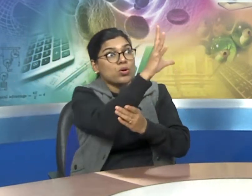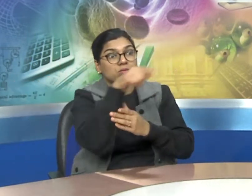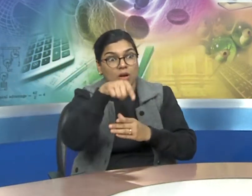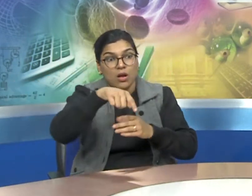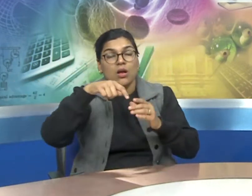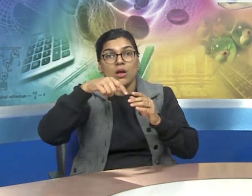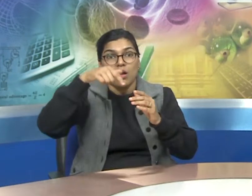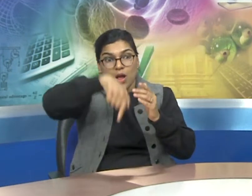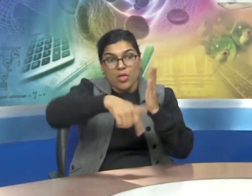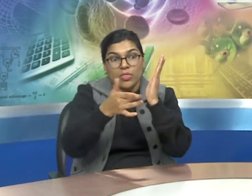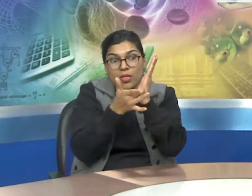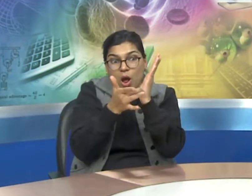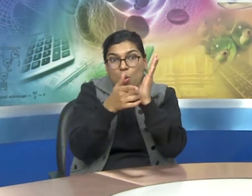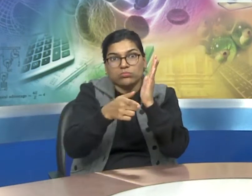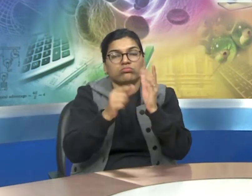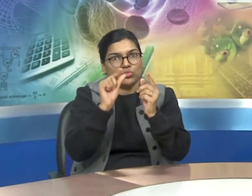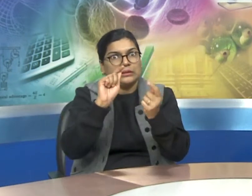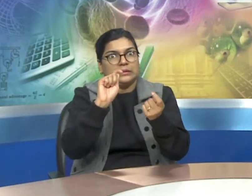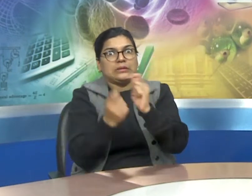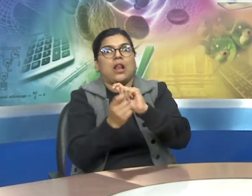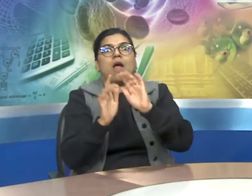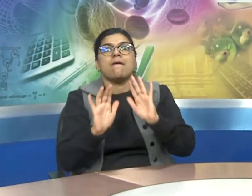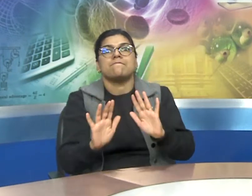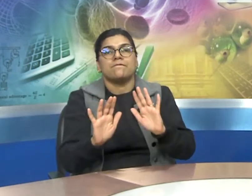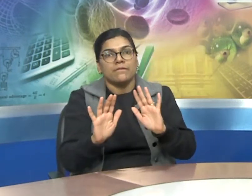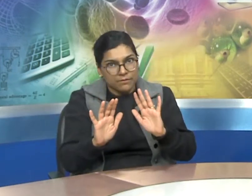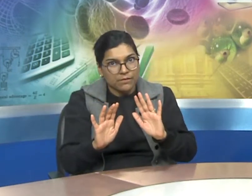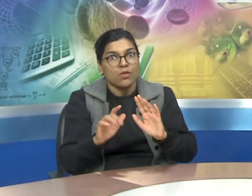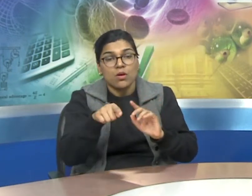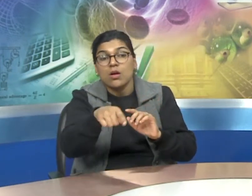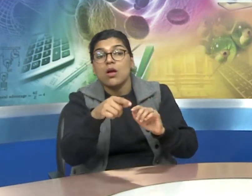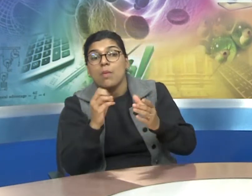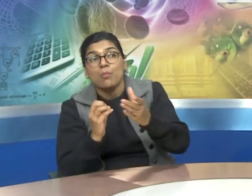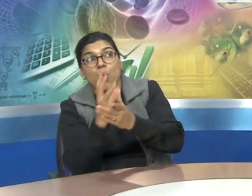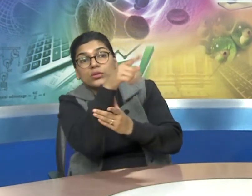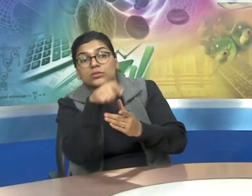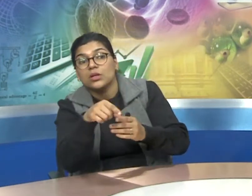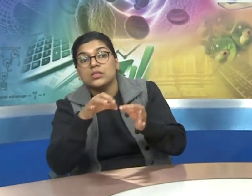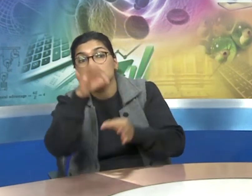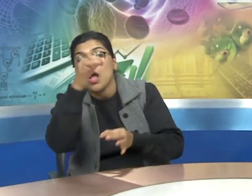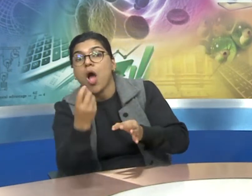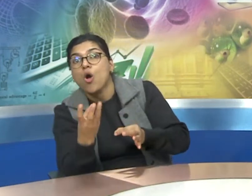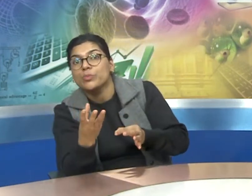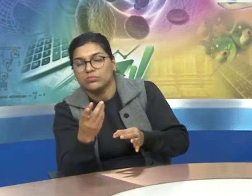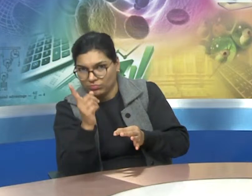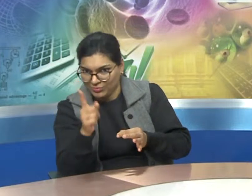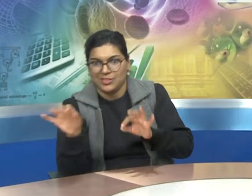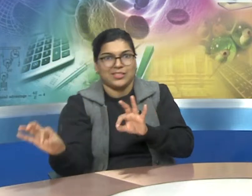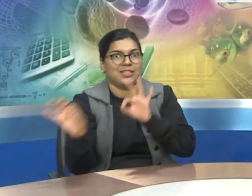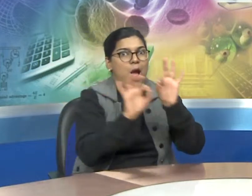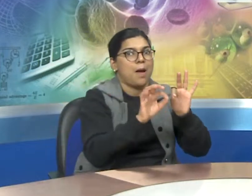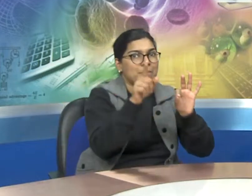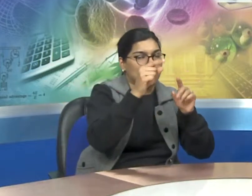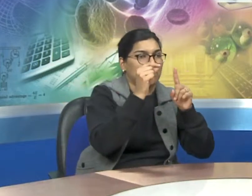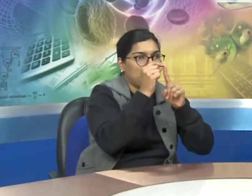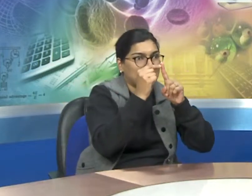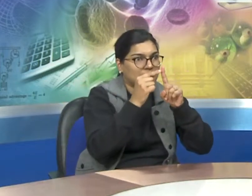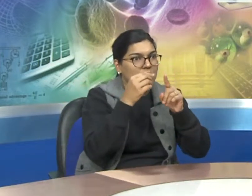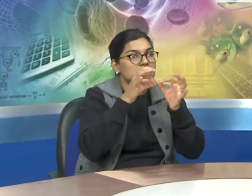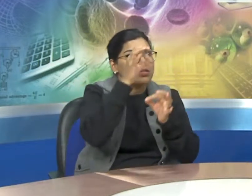some modification in the presentation, like we need to increase the size of the paper, or we need